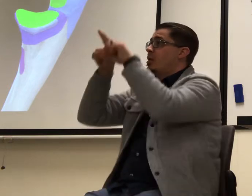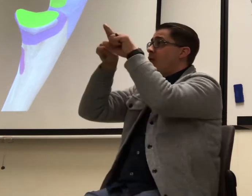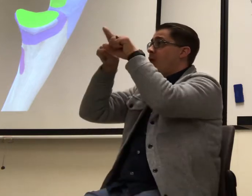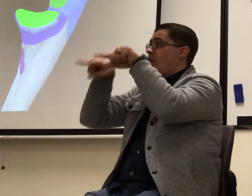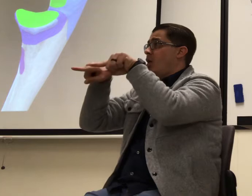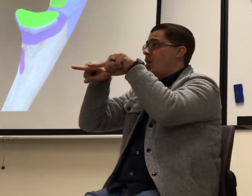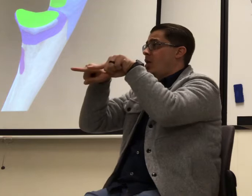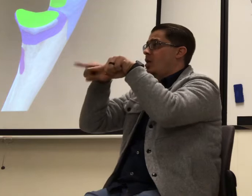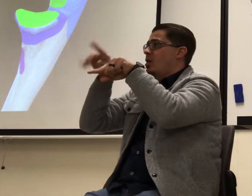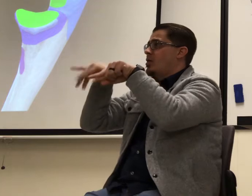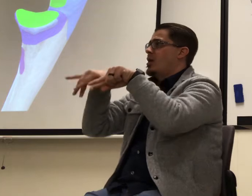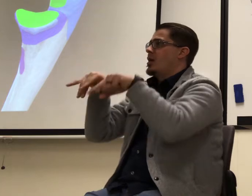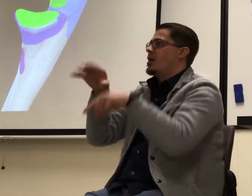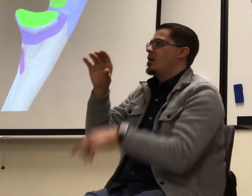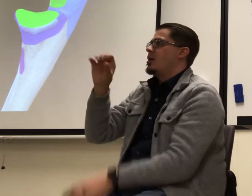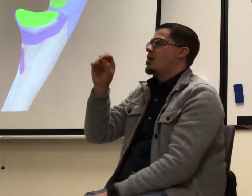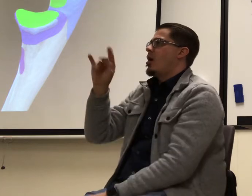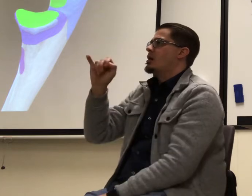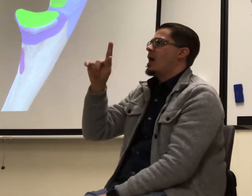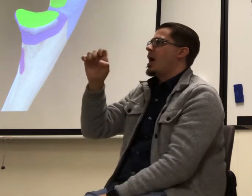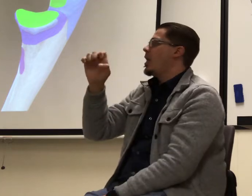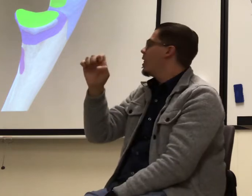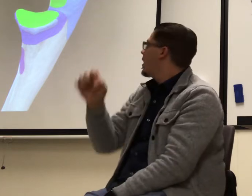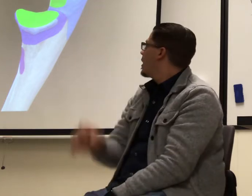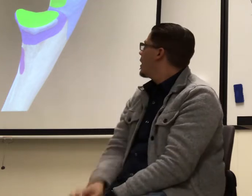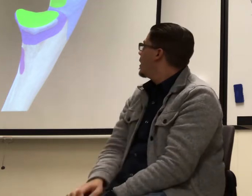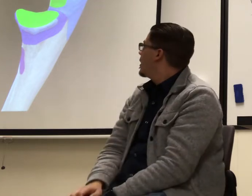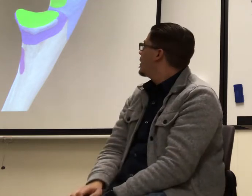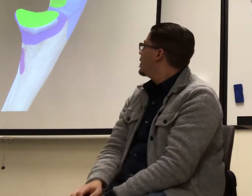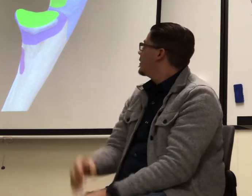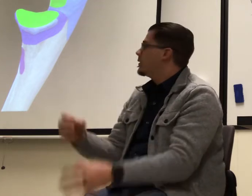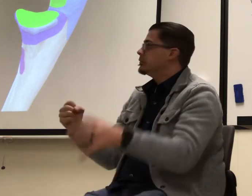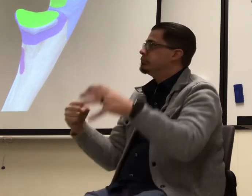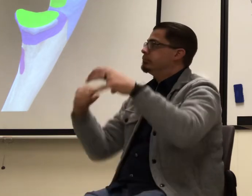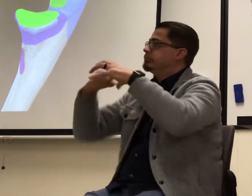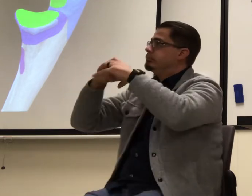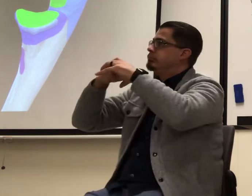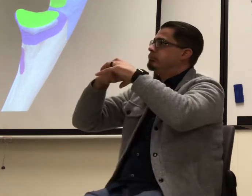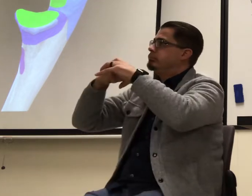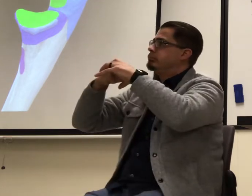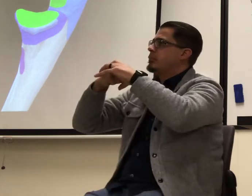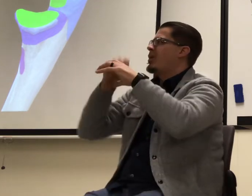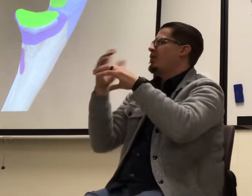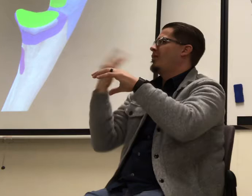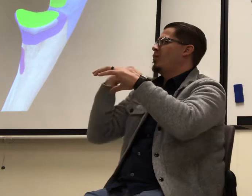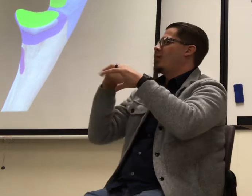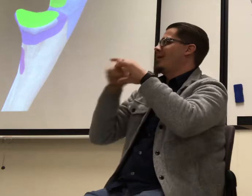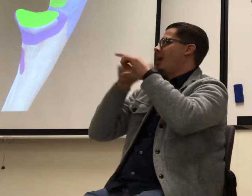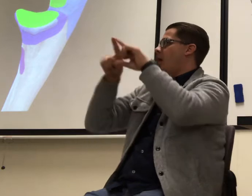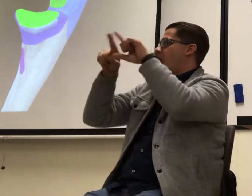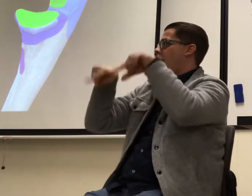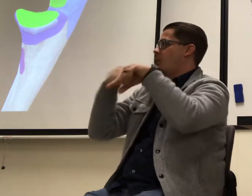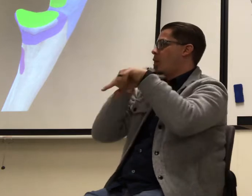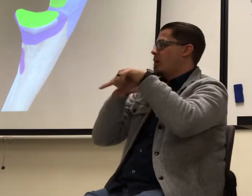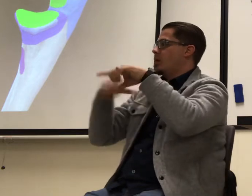the humerus. It's one of those condyles. Trochlear notch fits trochlea. Now, basically,